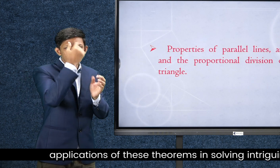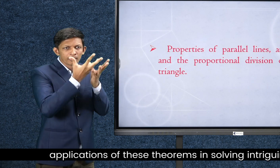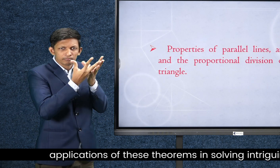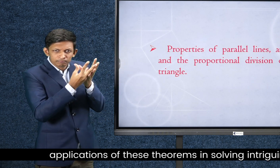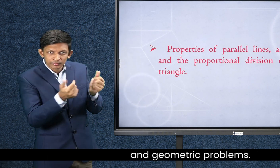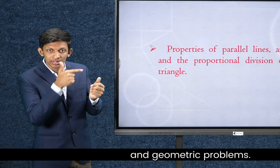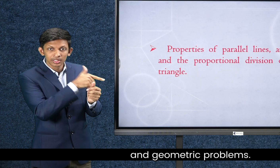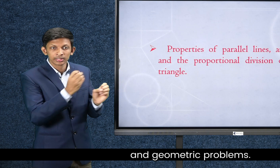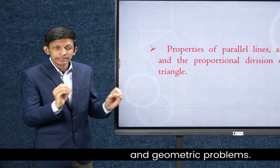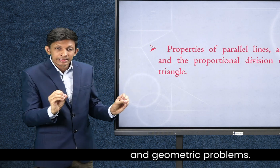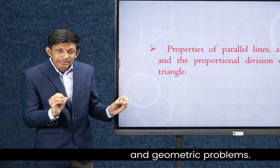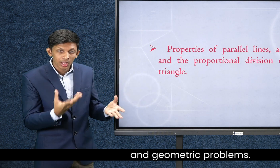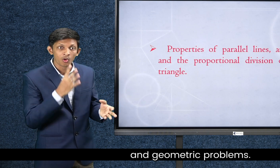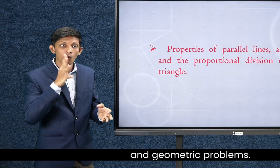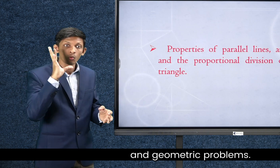real life and geometric problems.